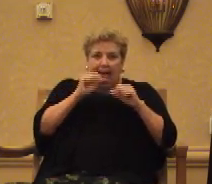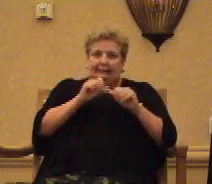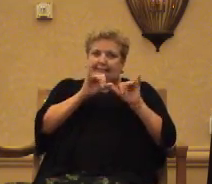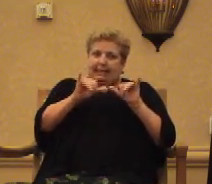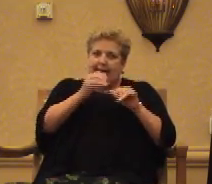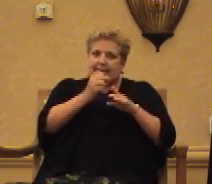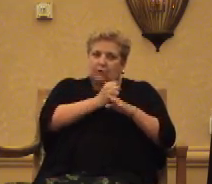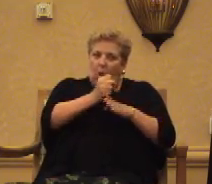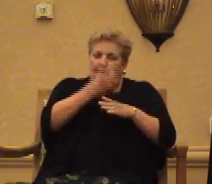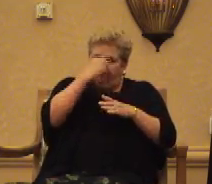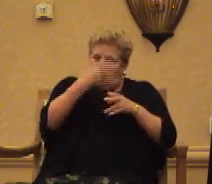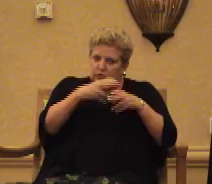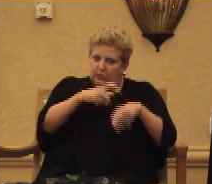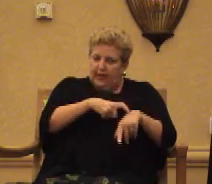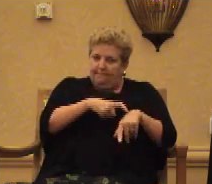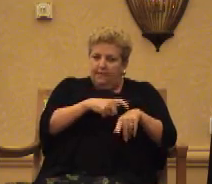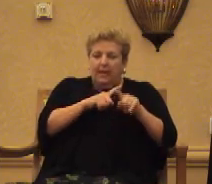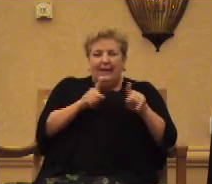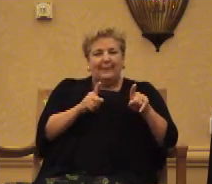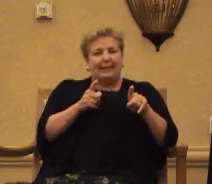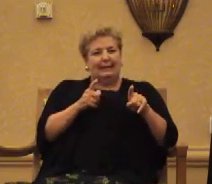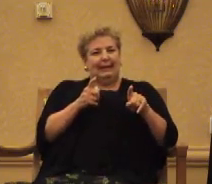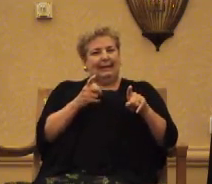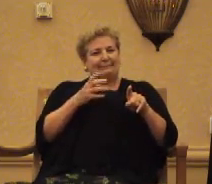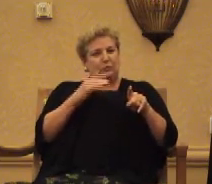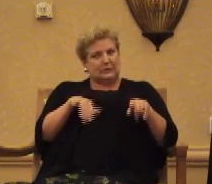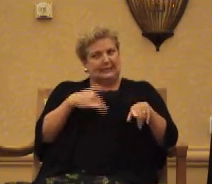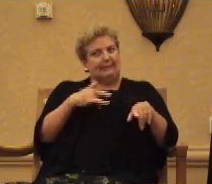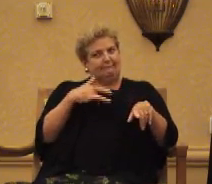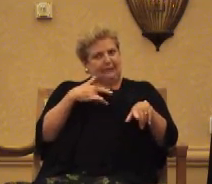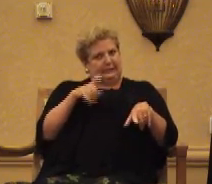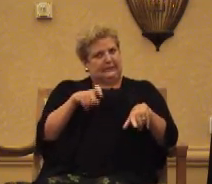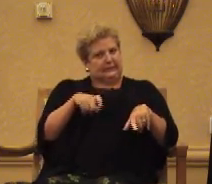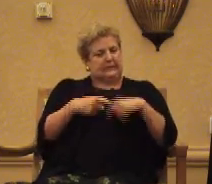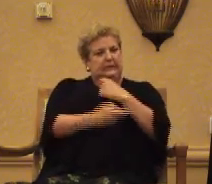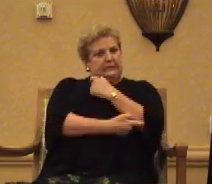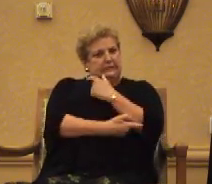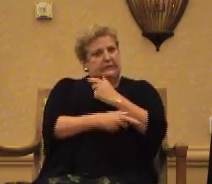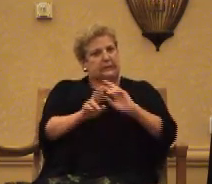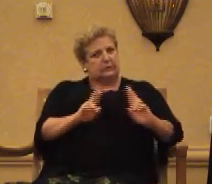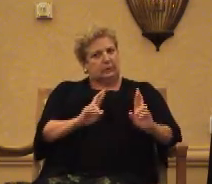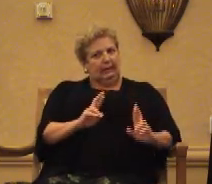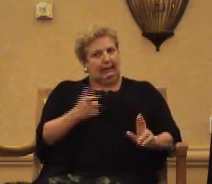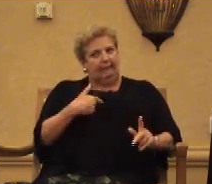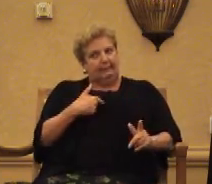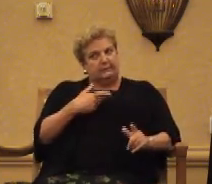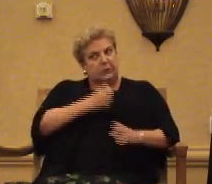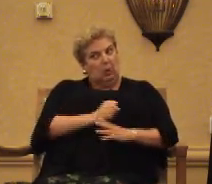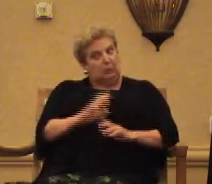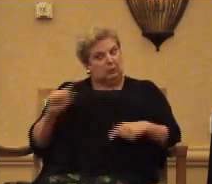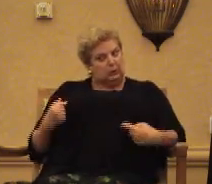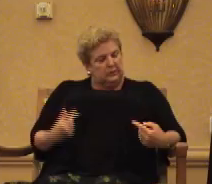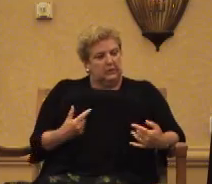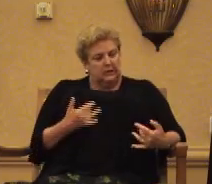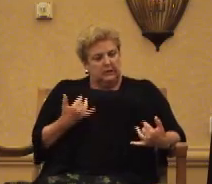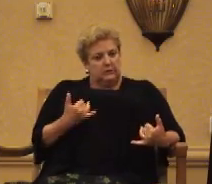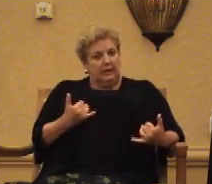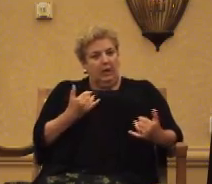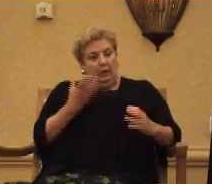little overdue to get lit up. I mean, I've been doing time here for a while. And I'm at this new place, and I don't fit